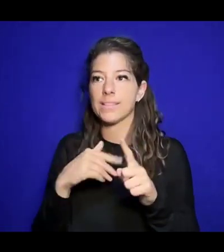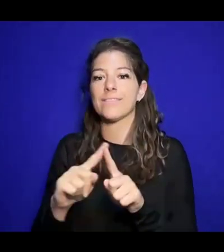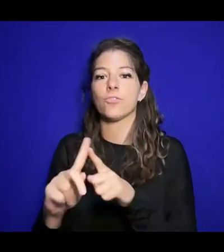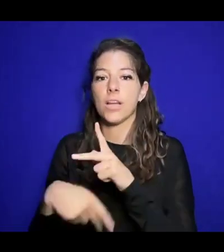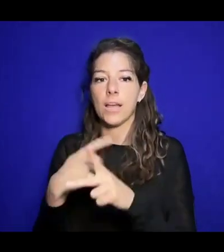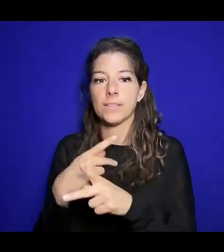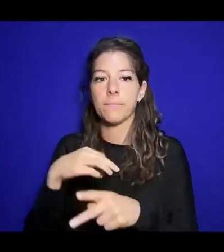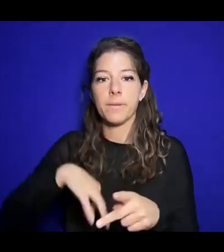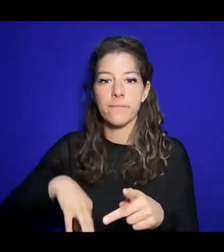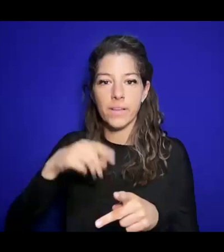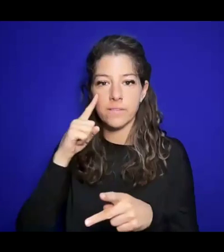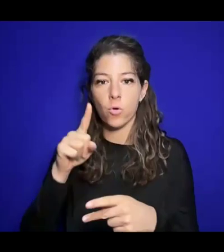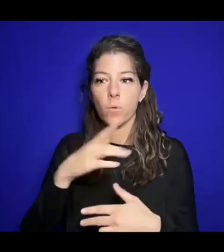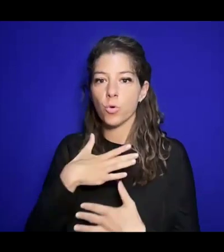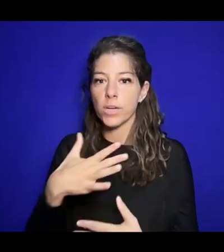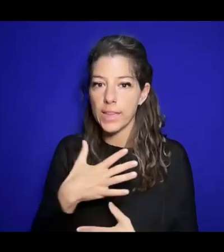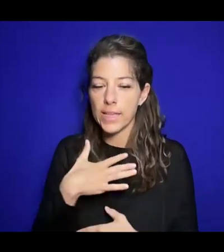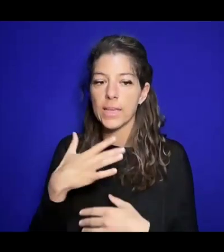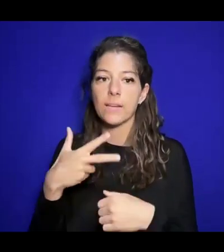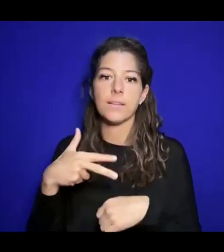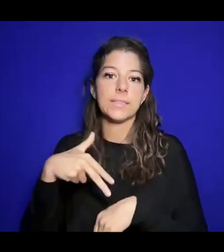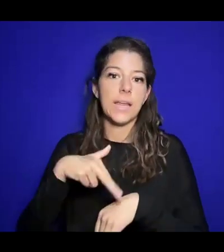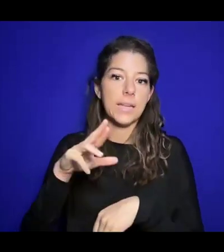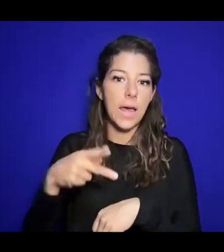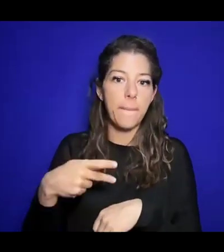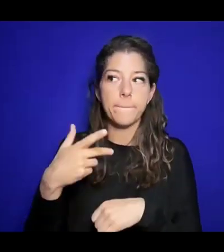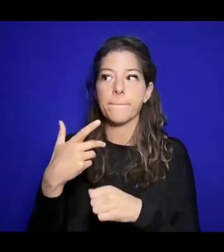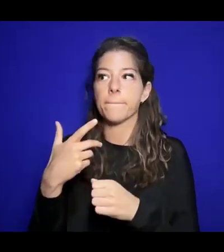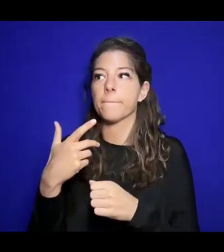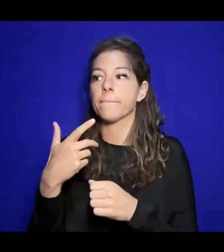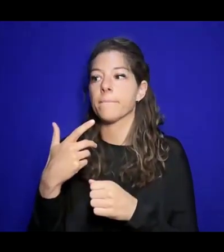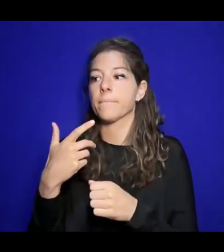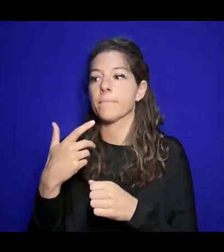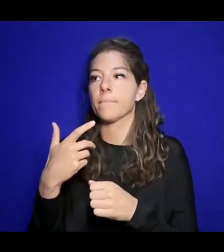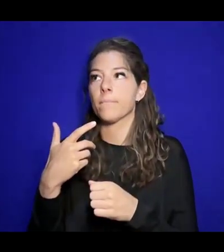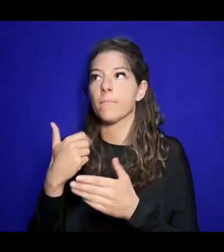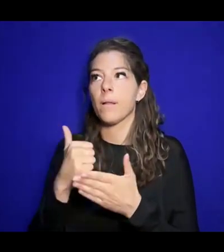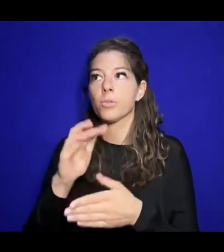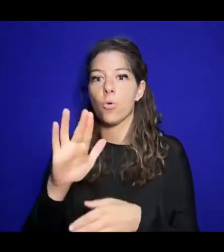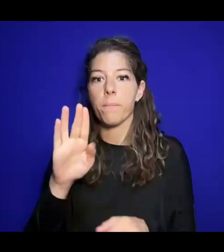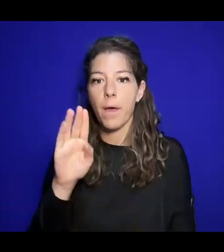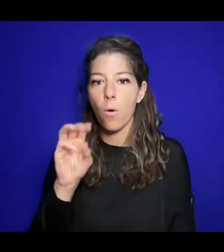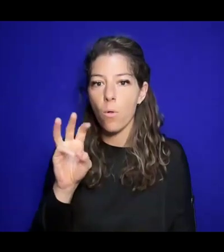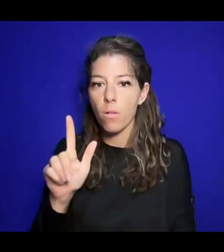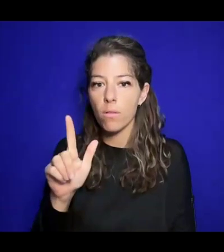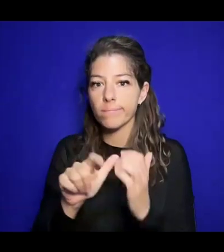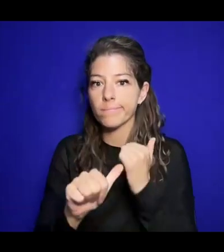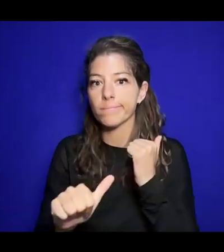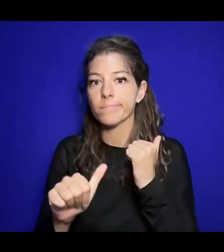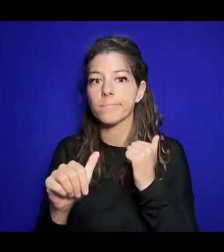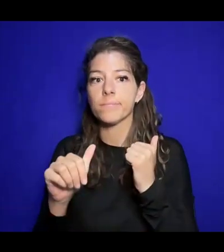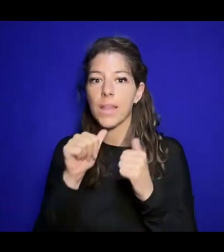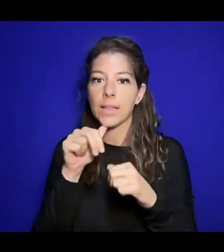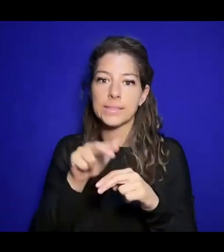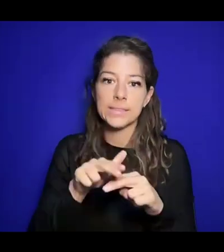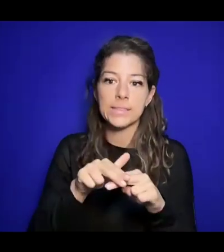of benefits for breathing. Standing upright helps your bowels move because you're not seated,